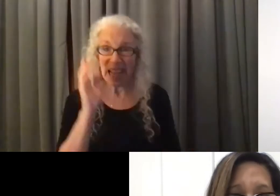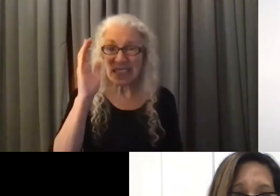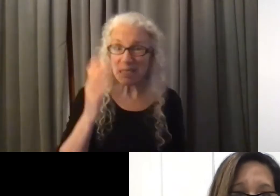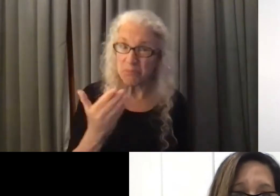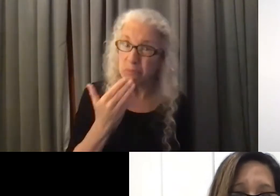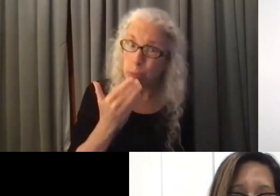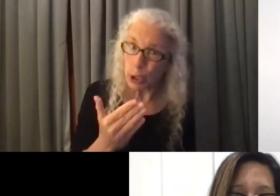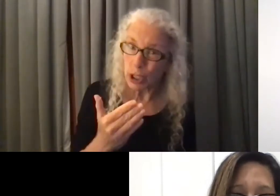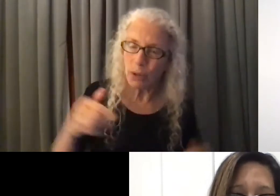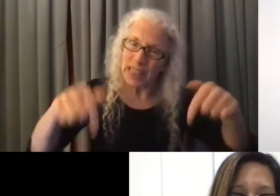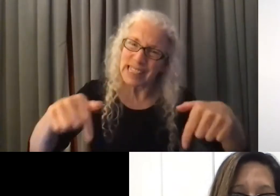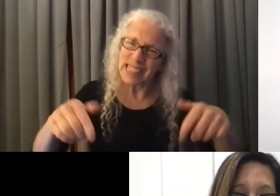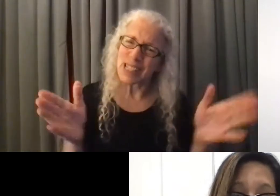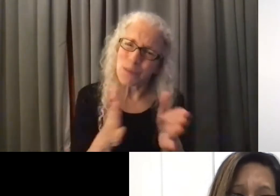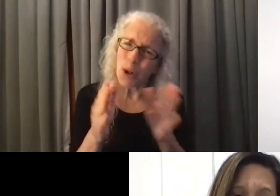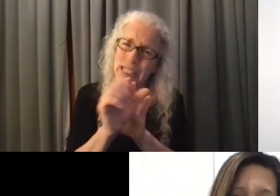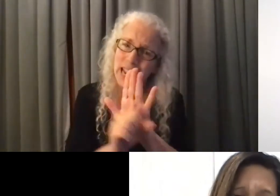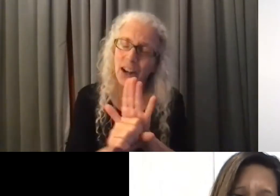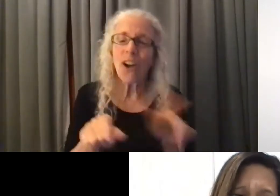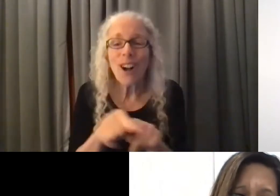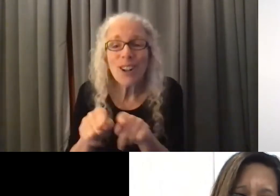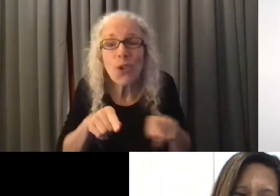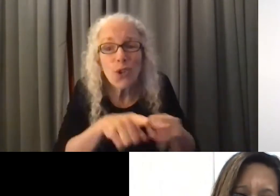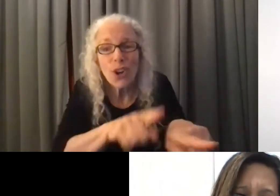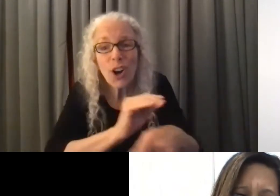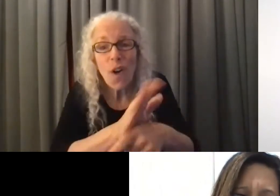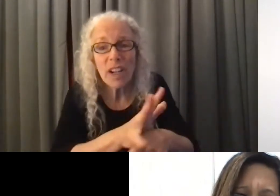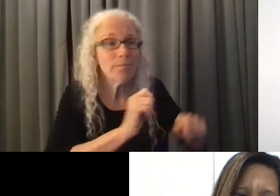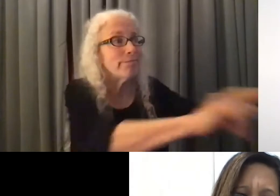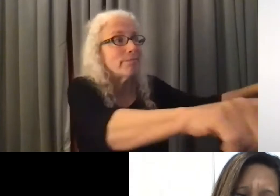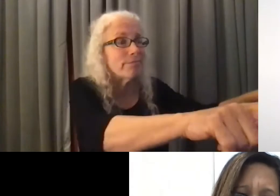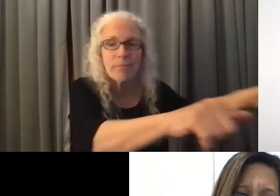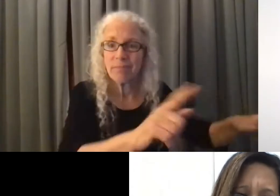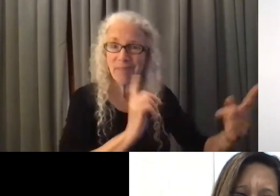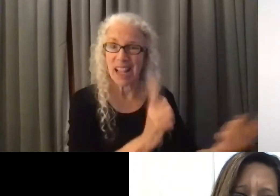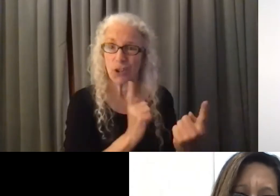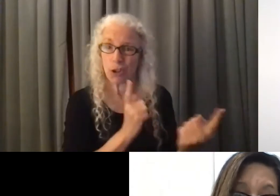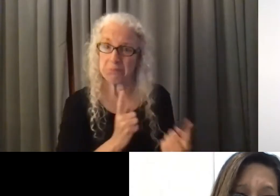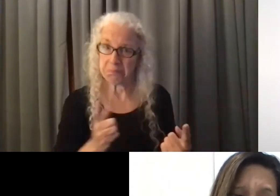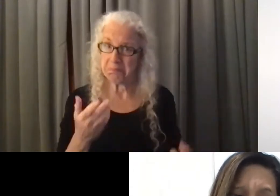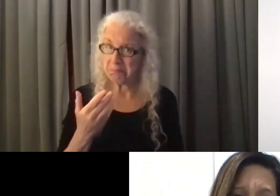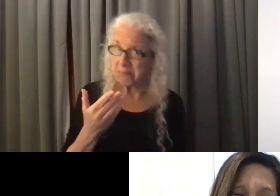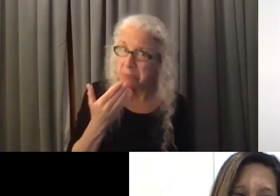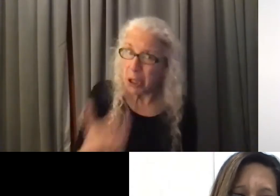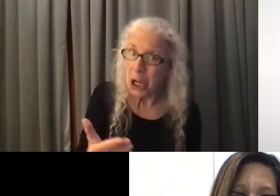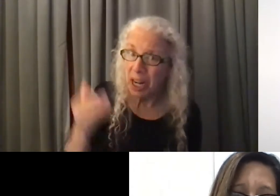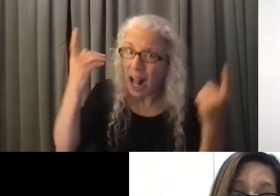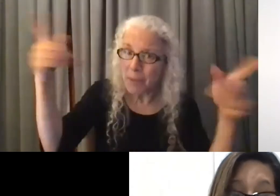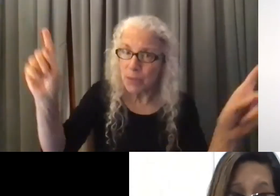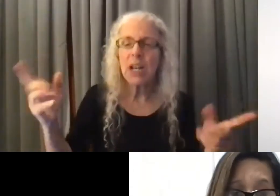fact that it was done during COVID, I thought was a pretty good accomplishment. And I want to celebrate that. And I want to celebrate all the hard work